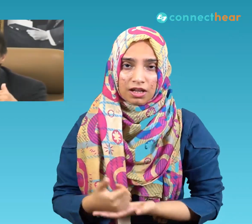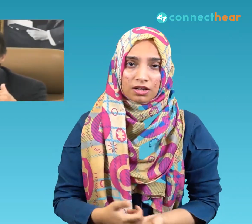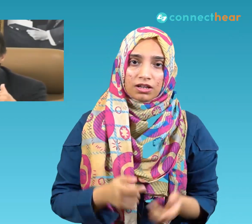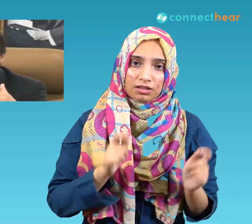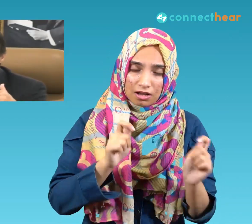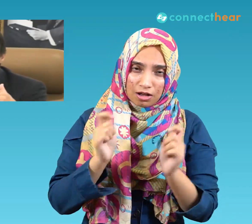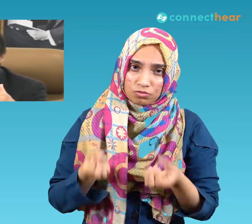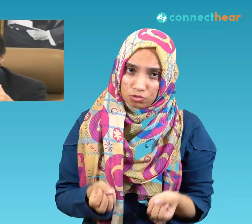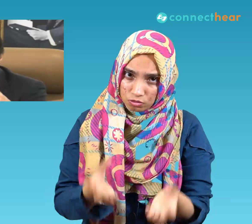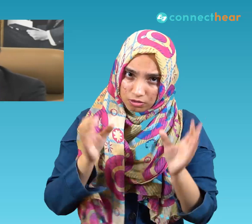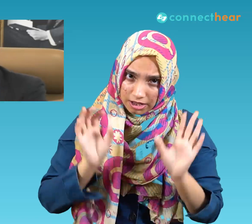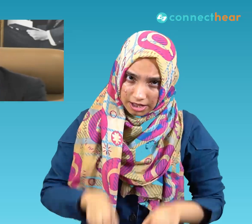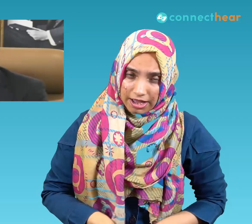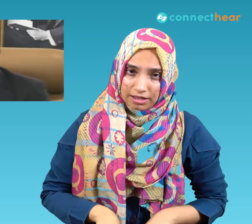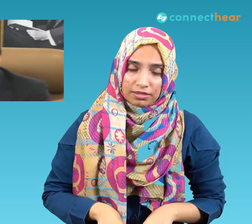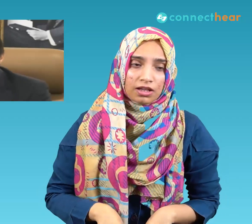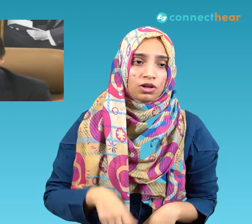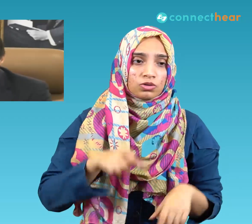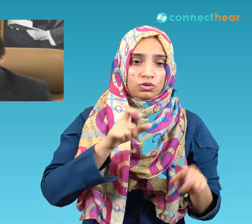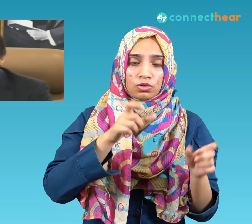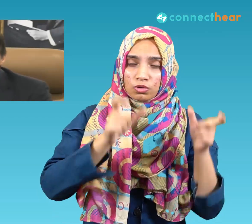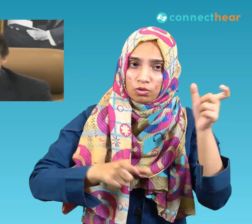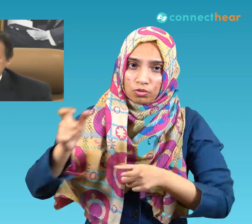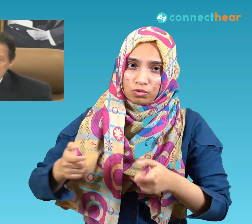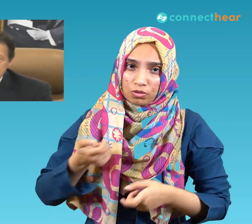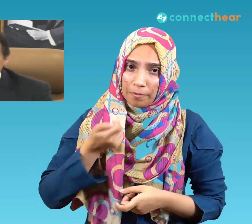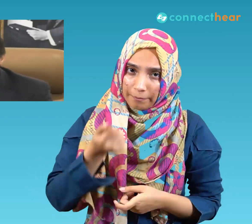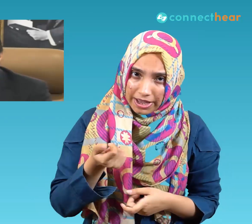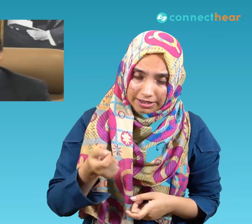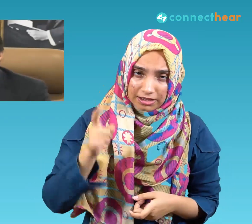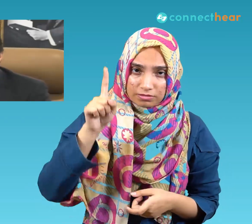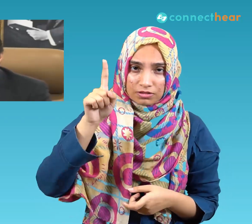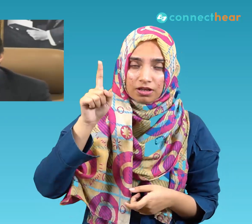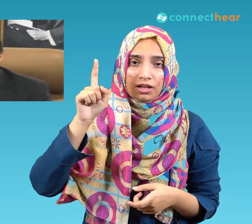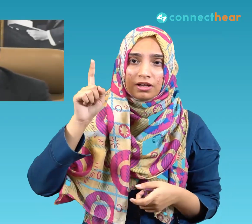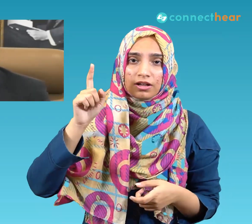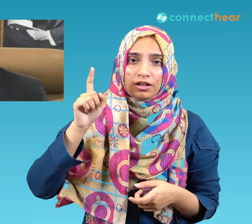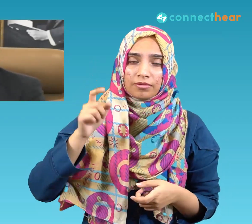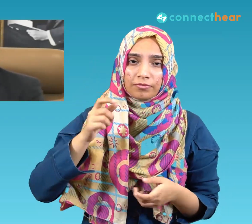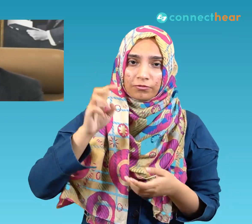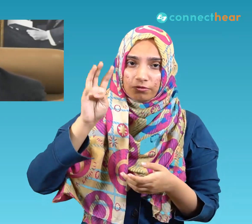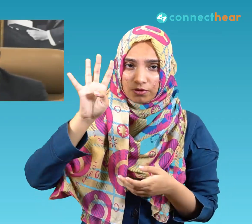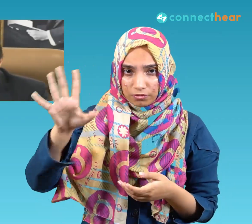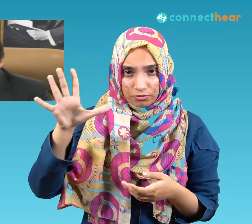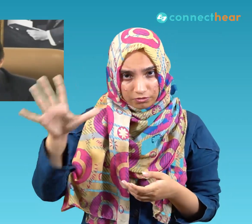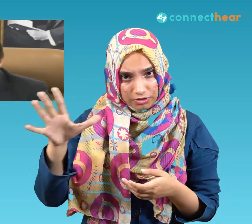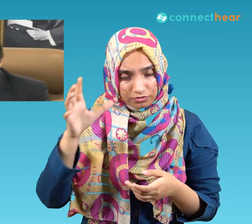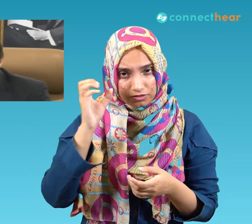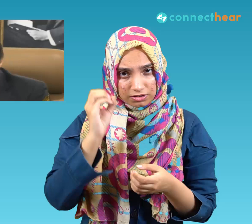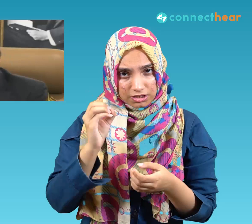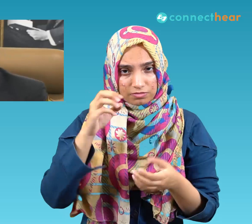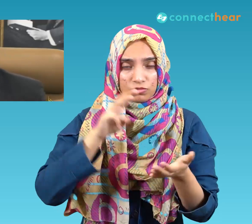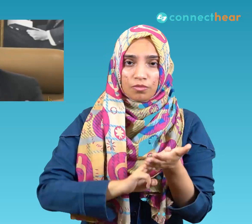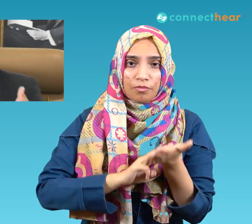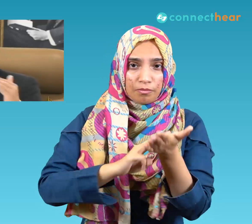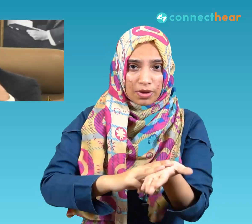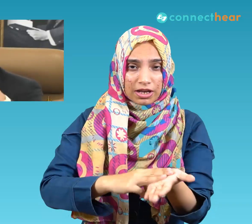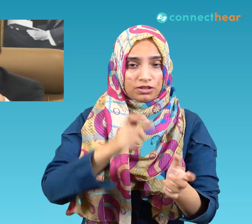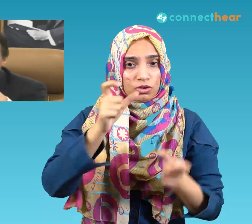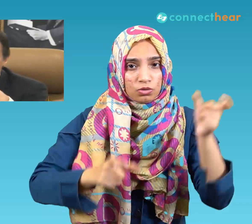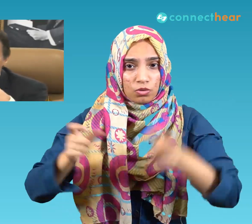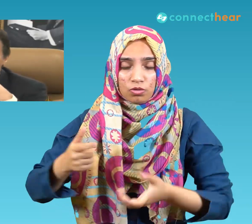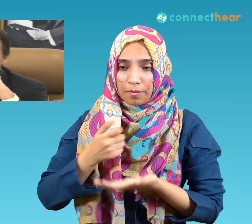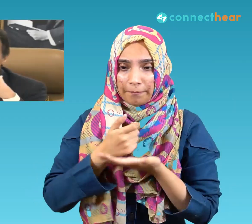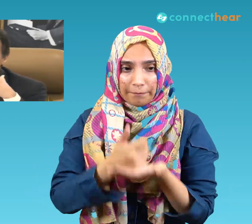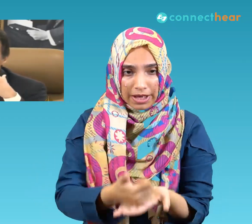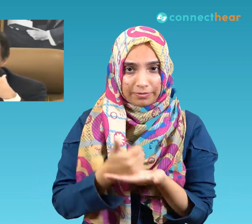cash handouts. And it was one of the best programs. And that really saved us from the worst effects of the lockdown. And